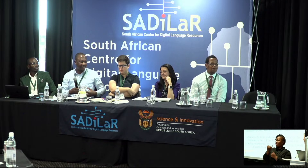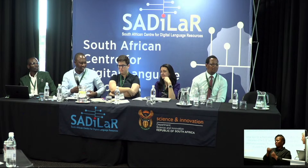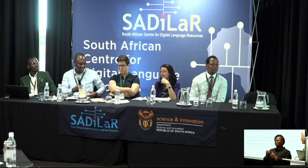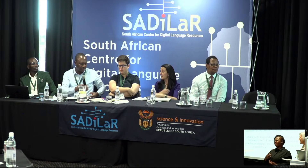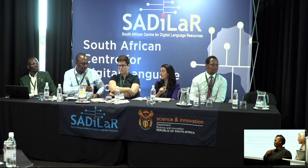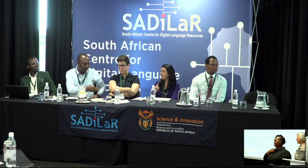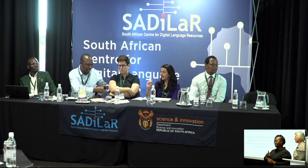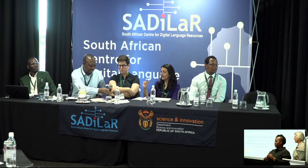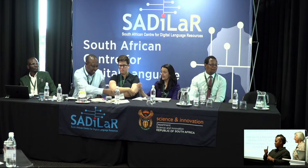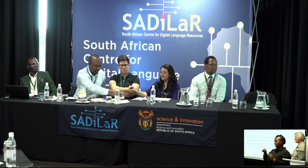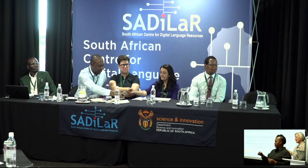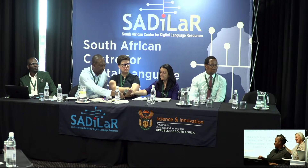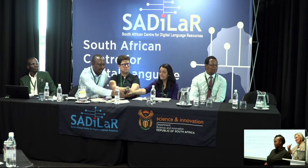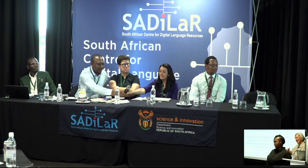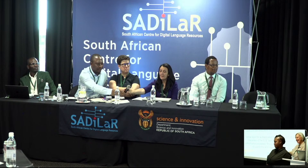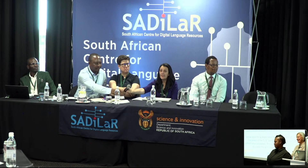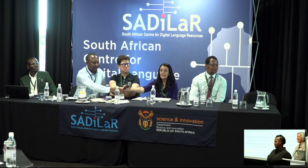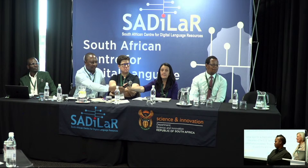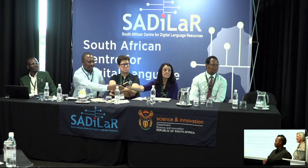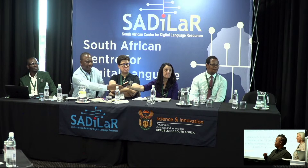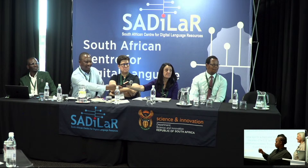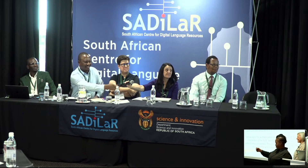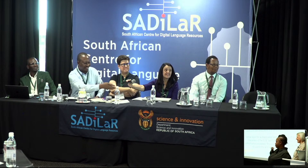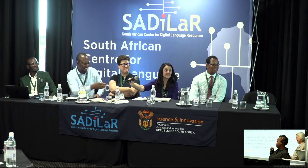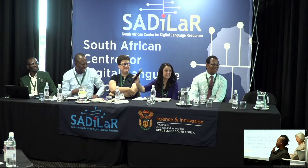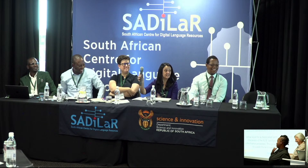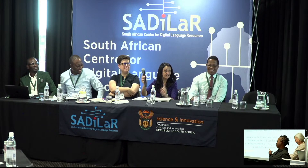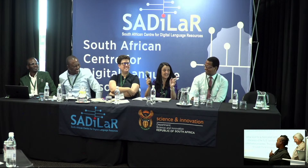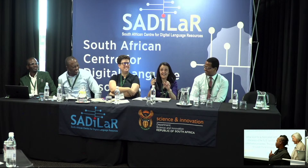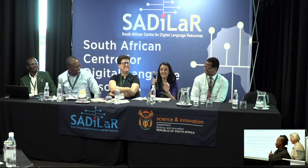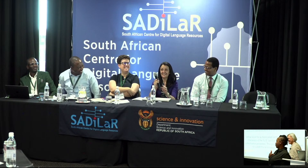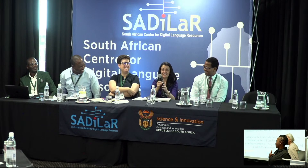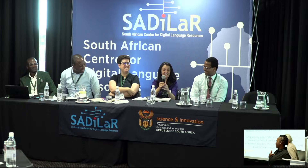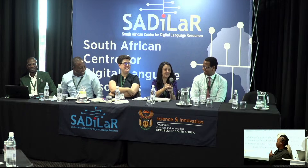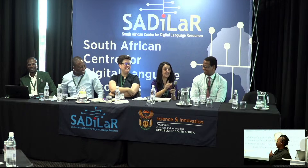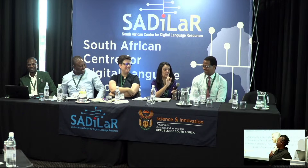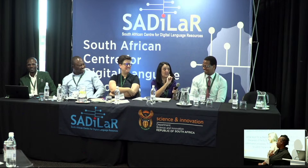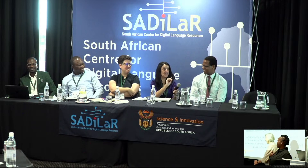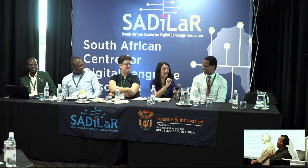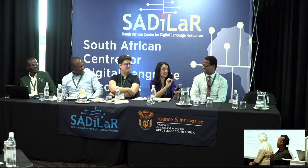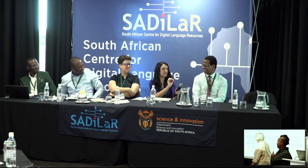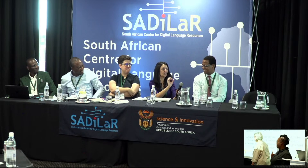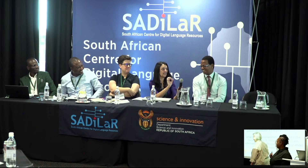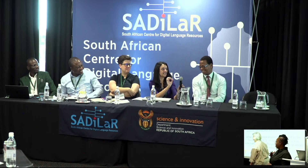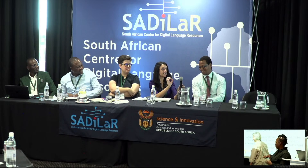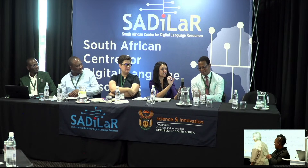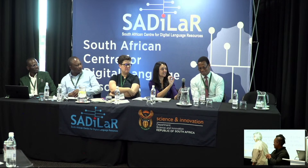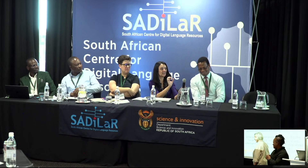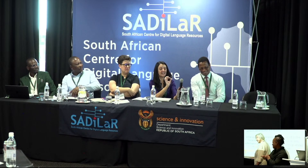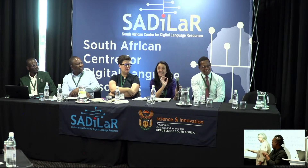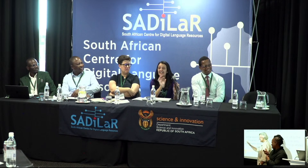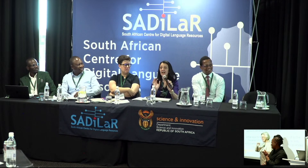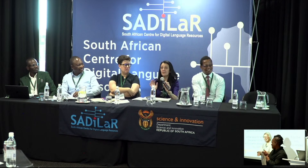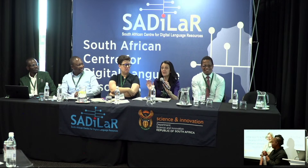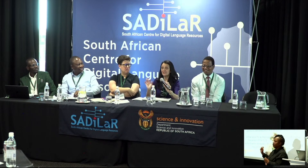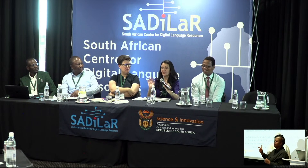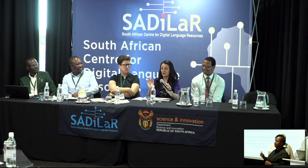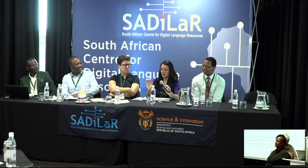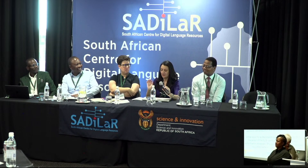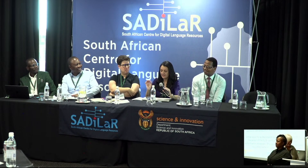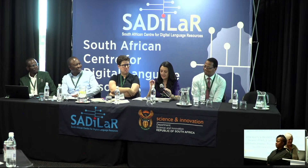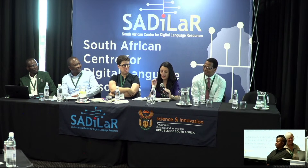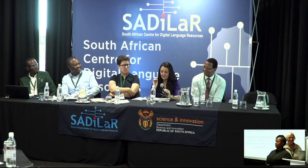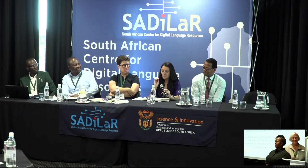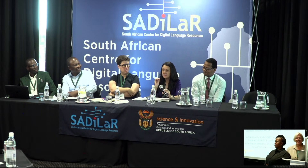losing battle. Thank you. Sorry, I want the mic now, please. Can I quickly add on that? Yeah, Sorry, quickly.